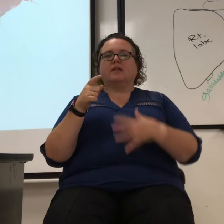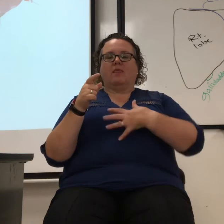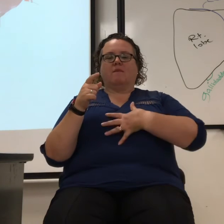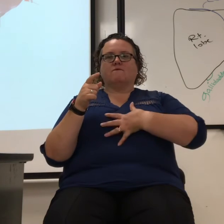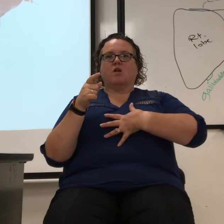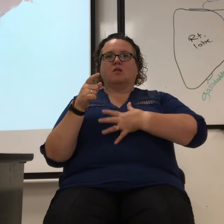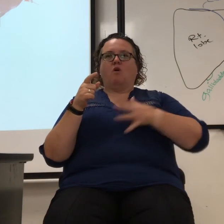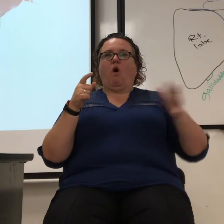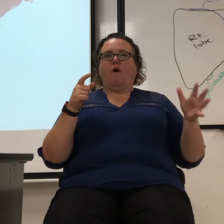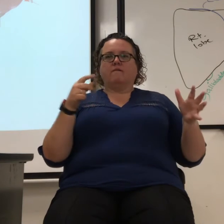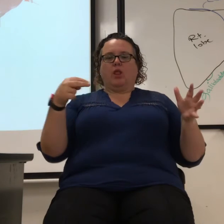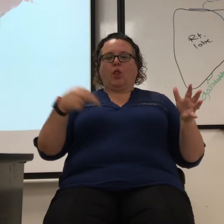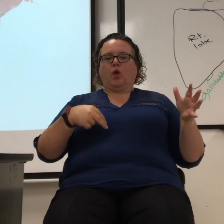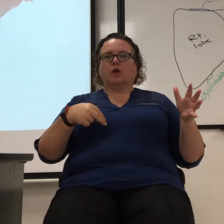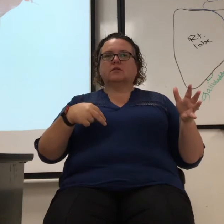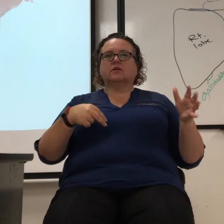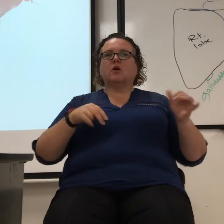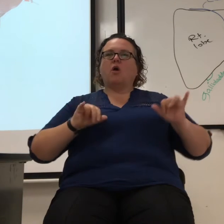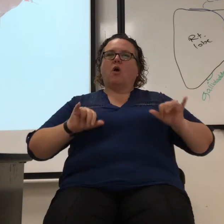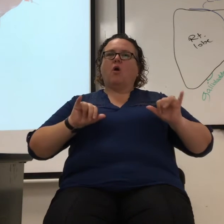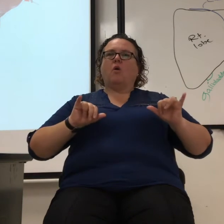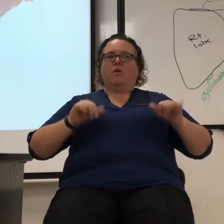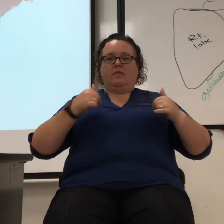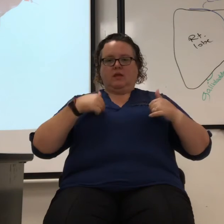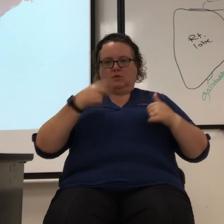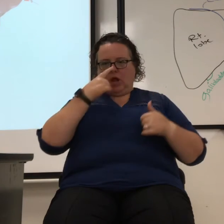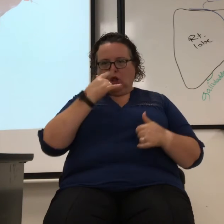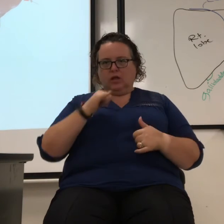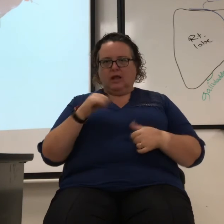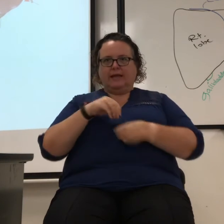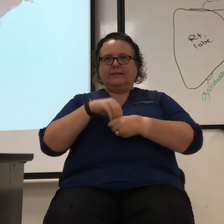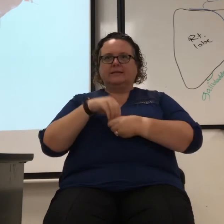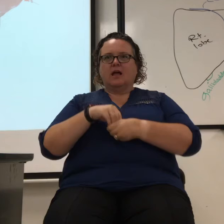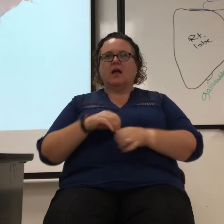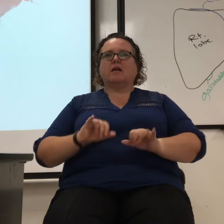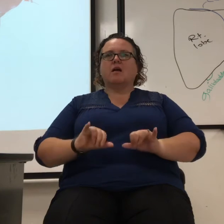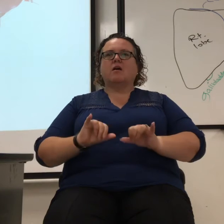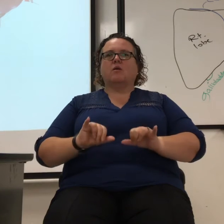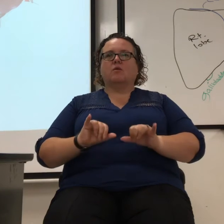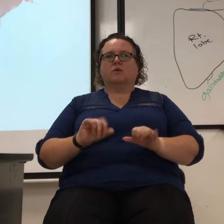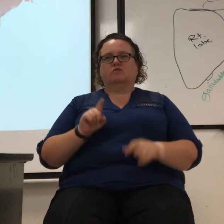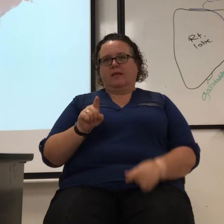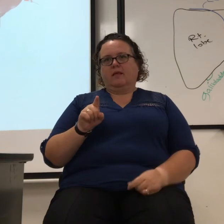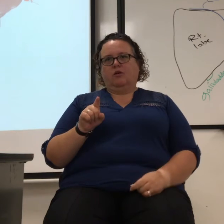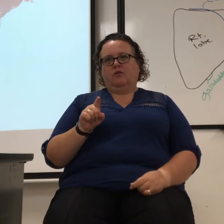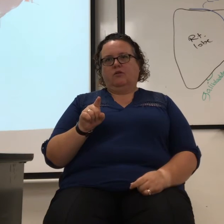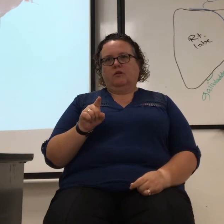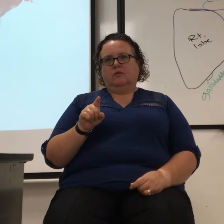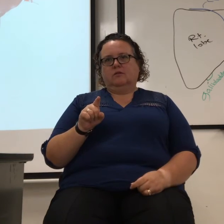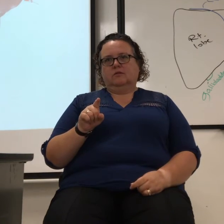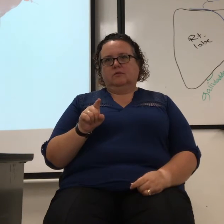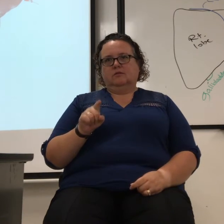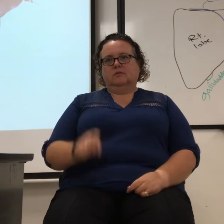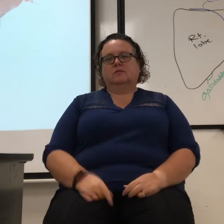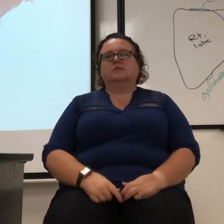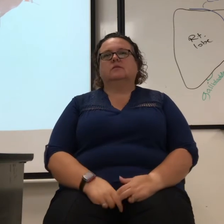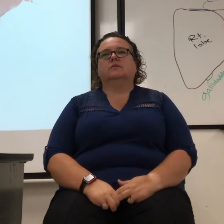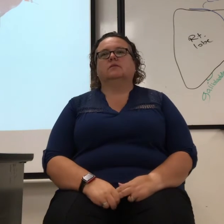and looked at it. Oh, that's what I look like on the inside. Right there.